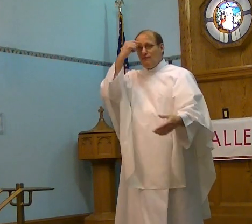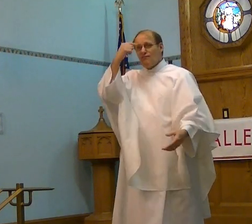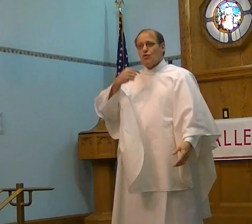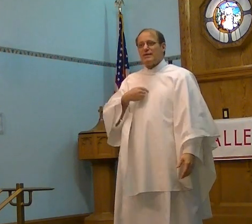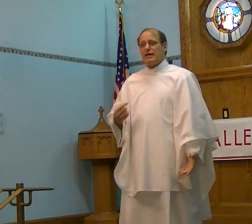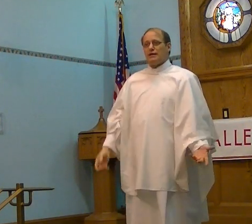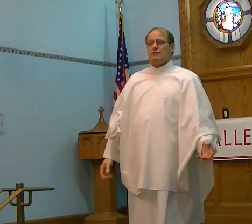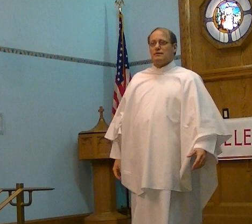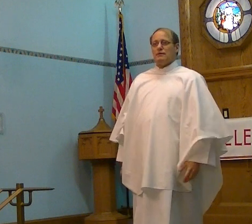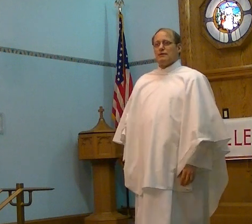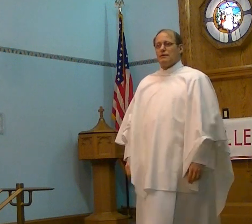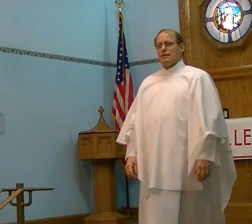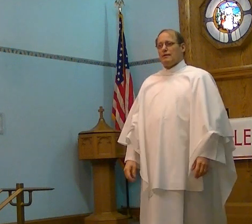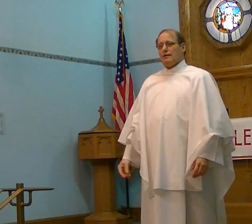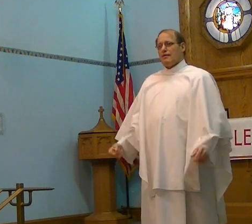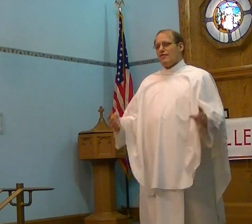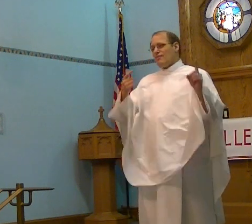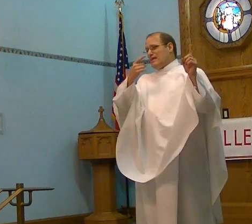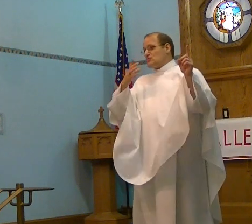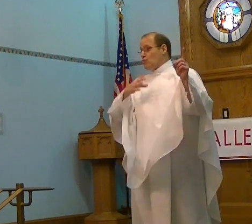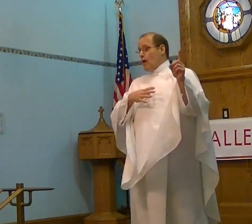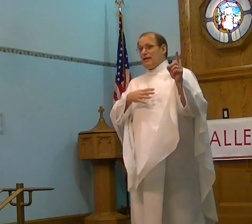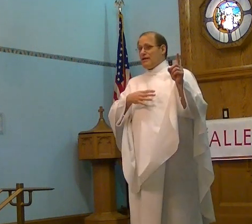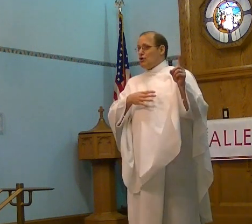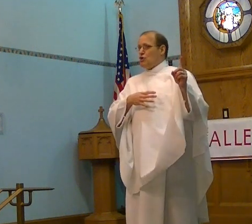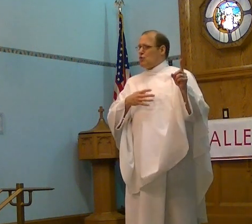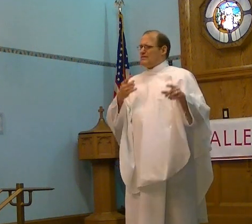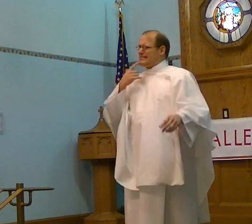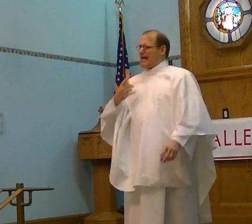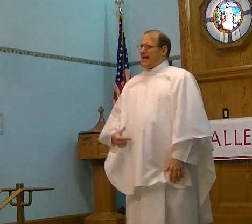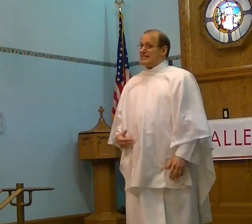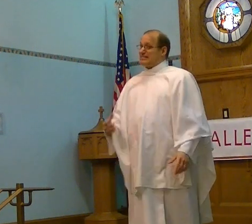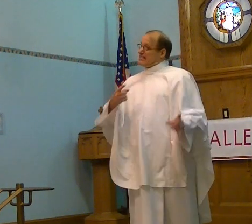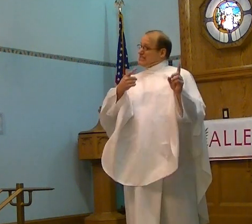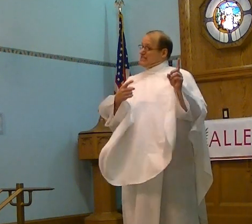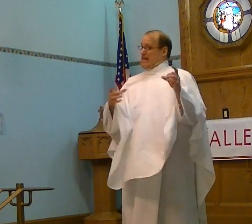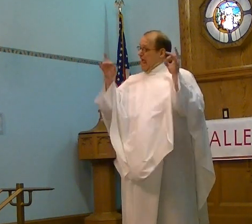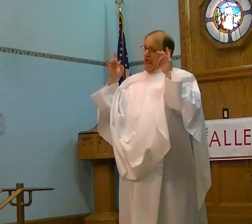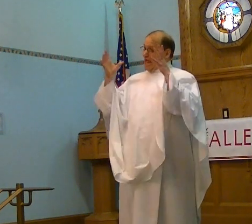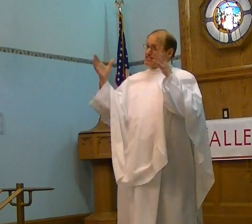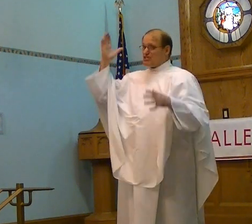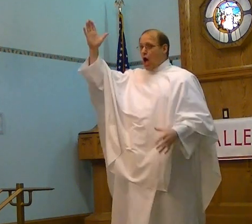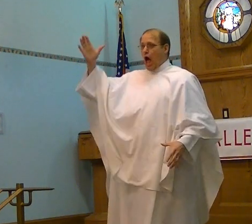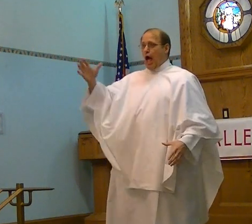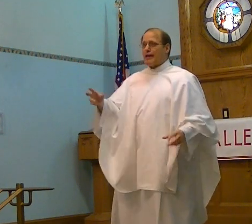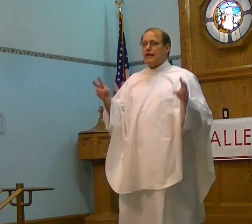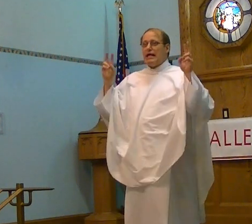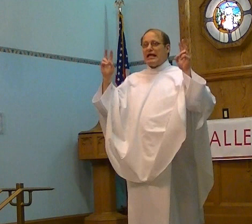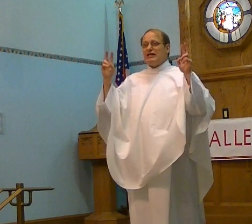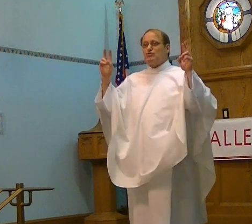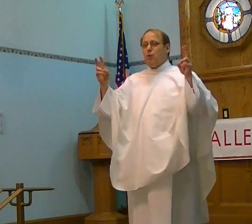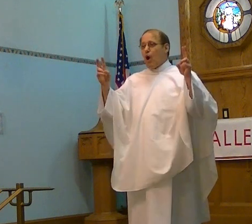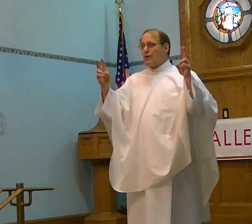for me. This woman who says that she hates God is quoting